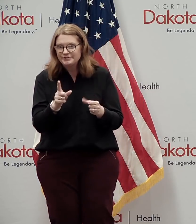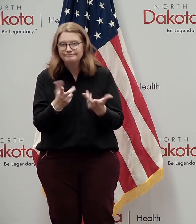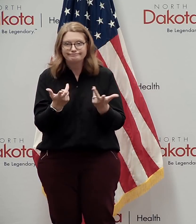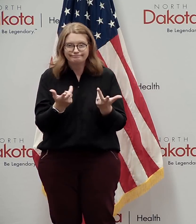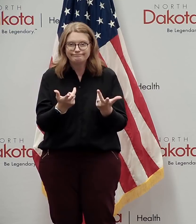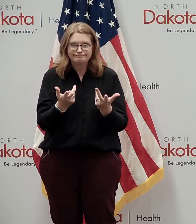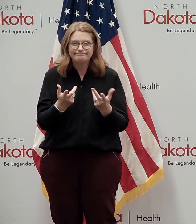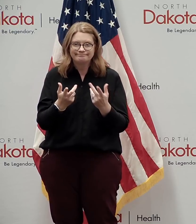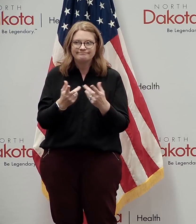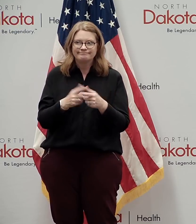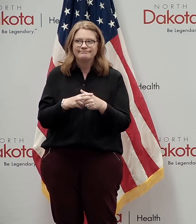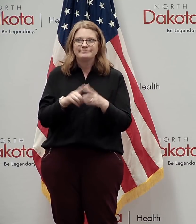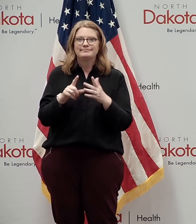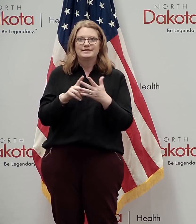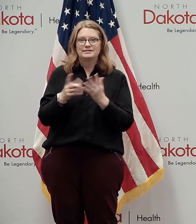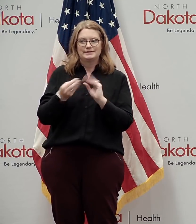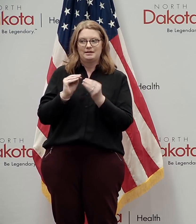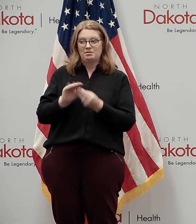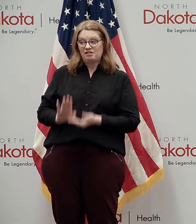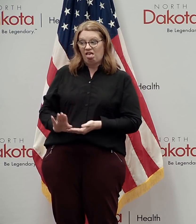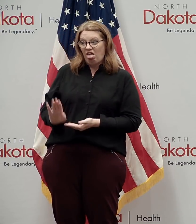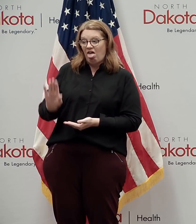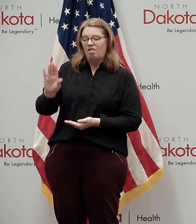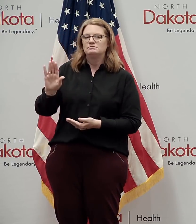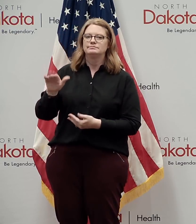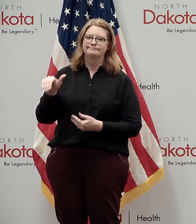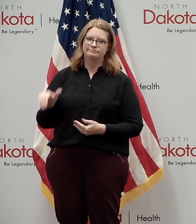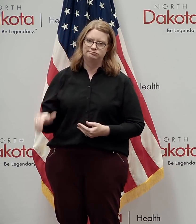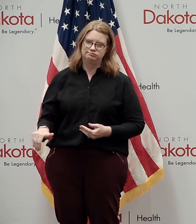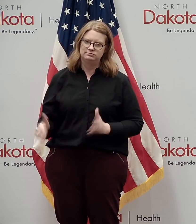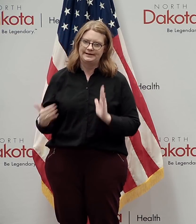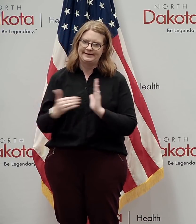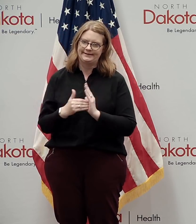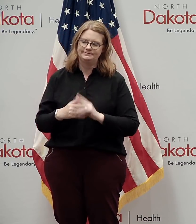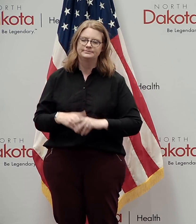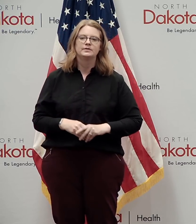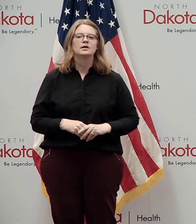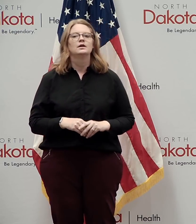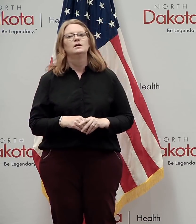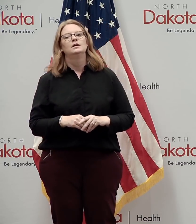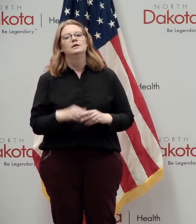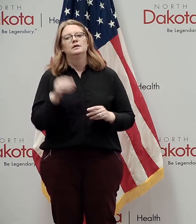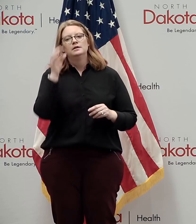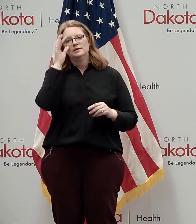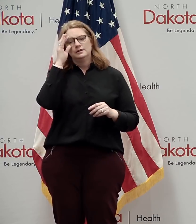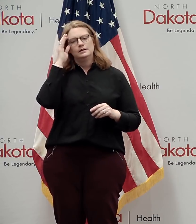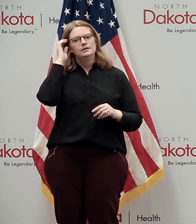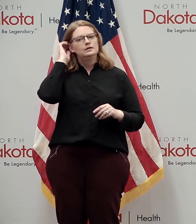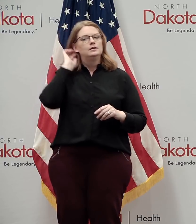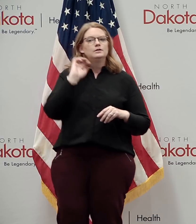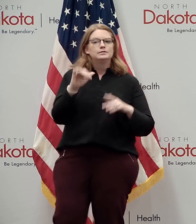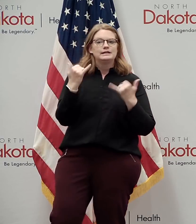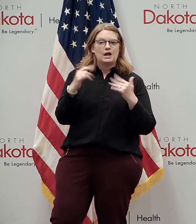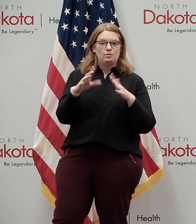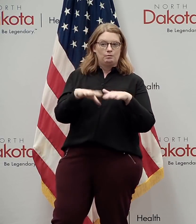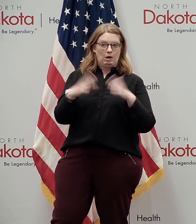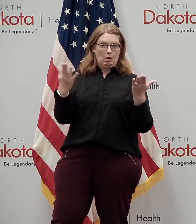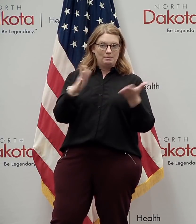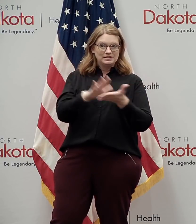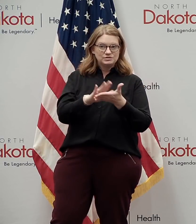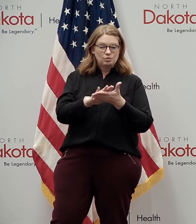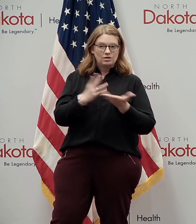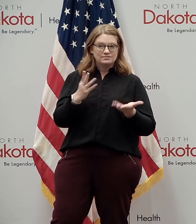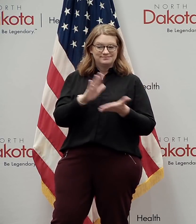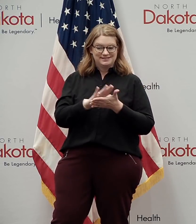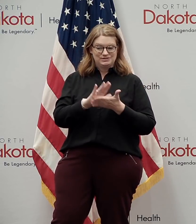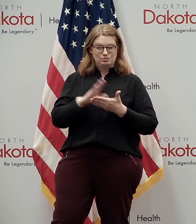can start turning those numbers the other way. And as far as, if part of the question is, when we get back into school, we'll certainly, I'm sure school